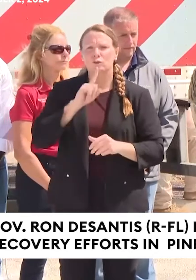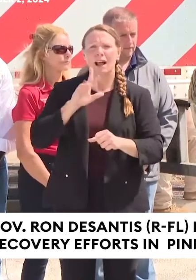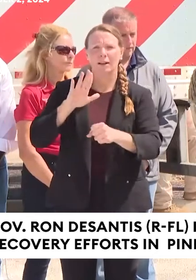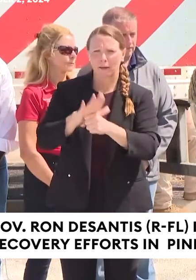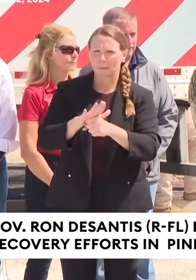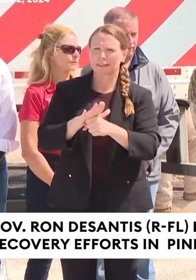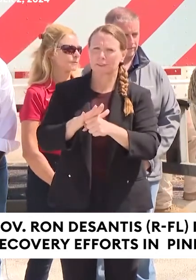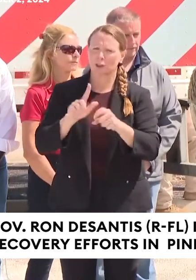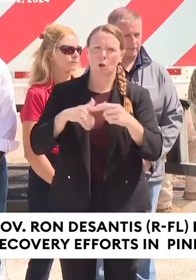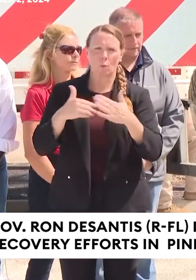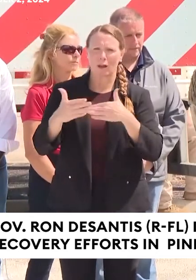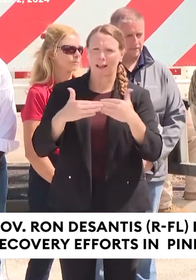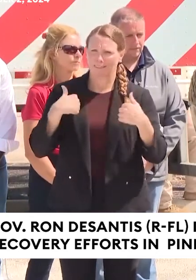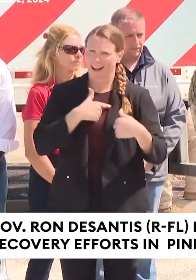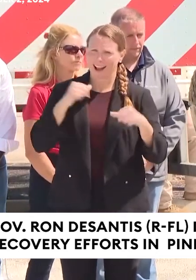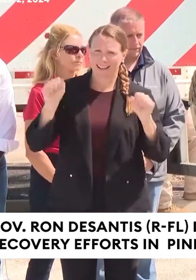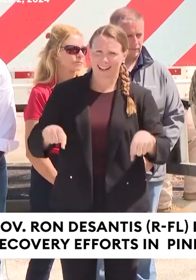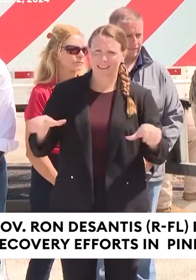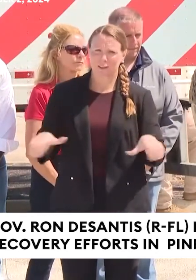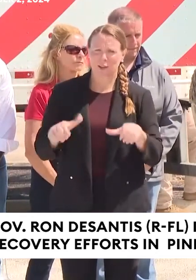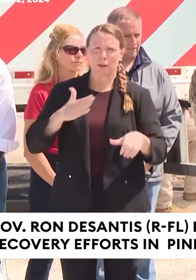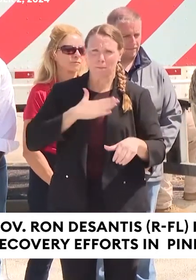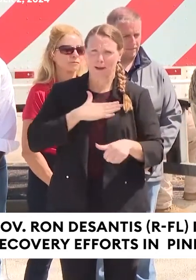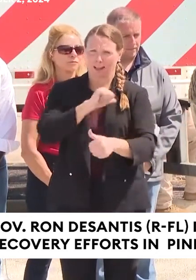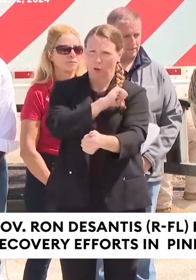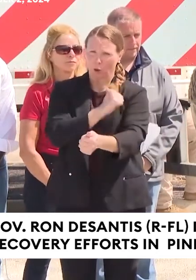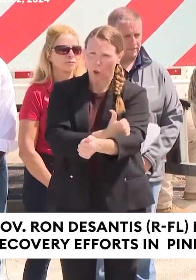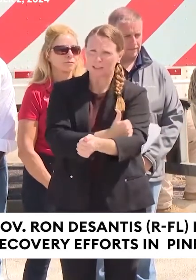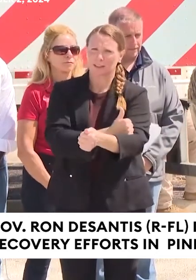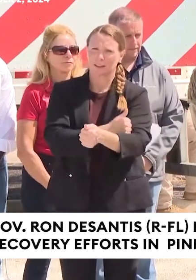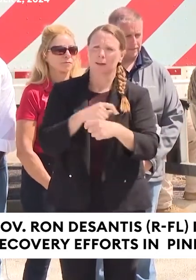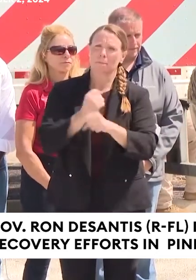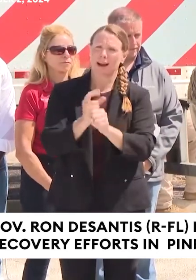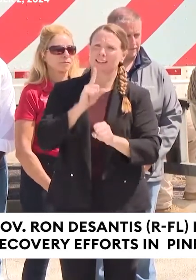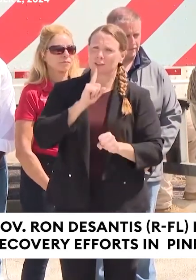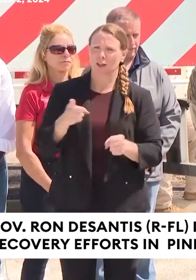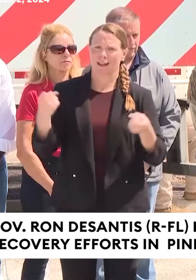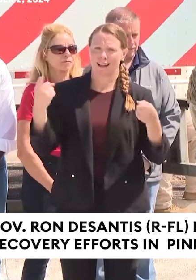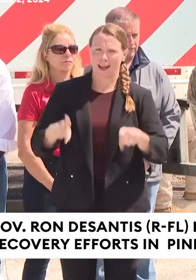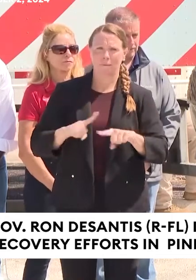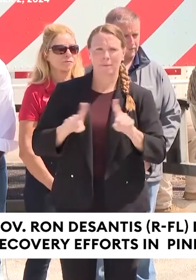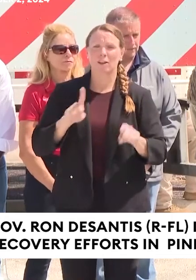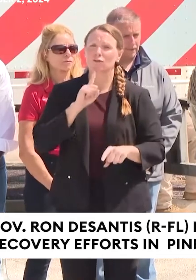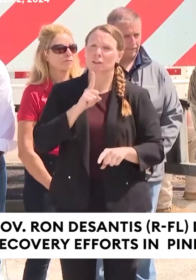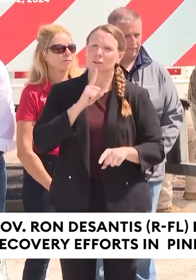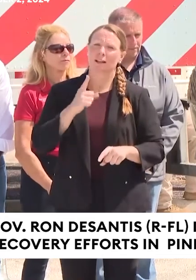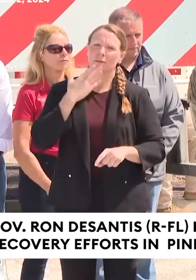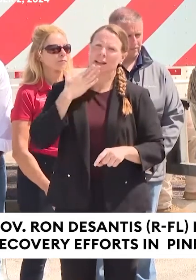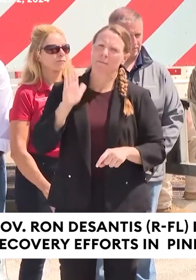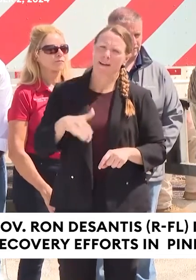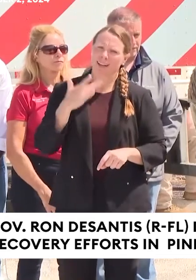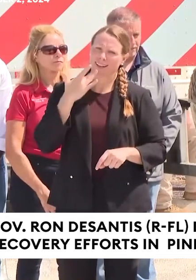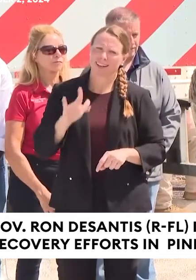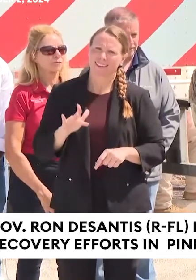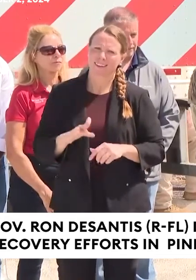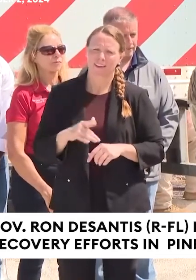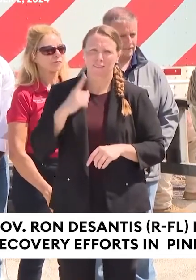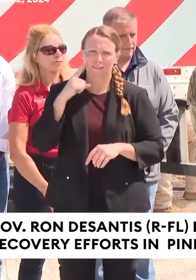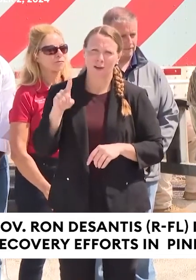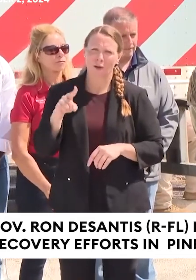whatever levers I can to make sure that that happens. But I think it would be really, really bad luck for